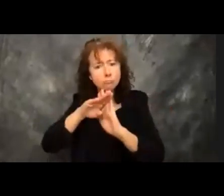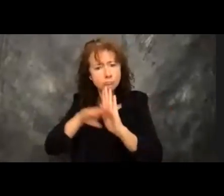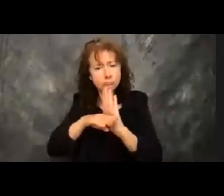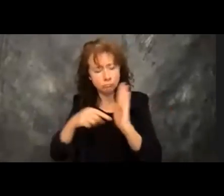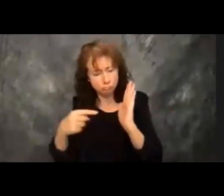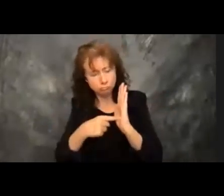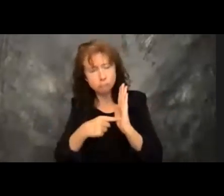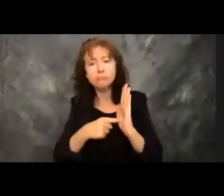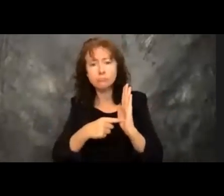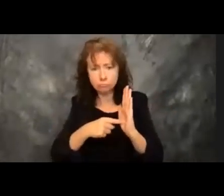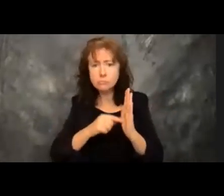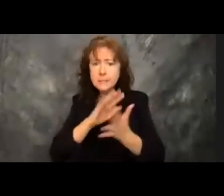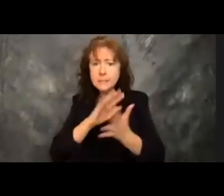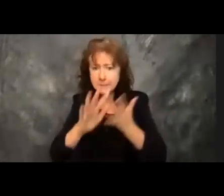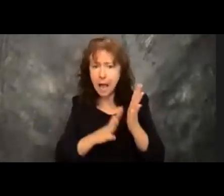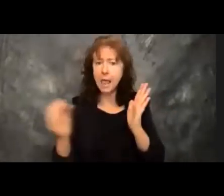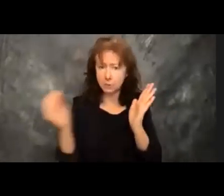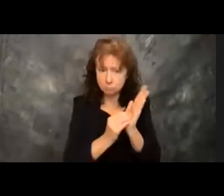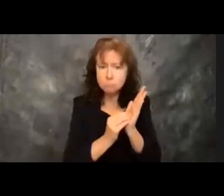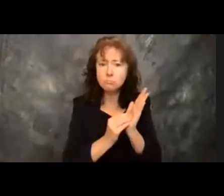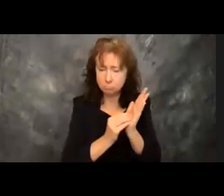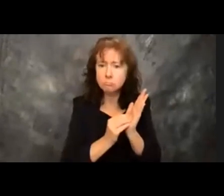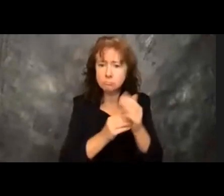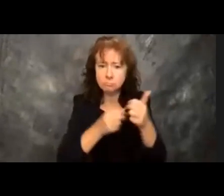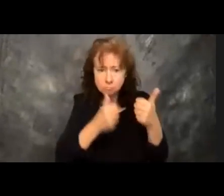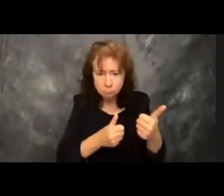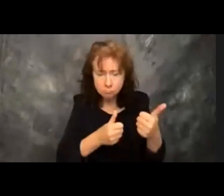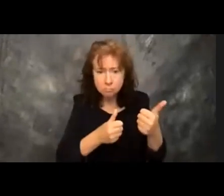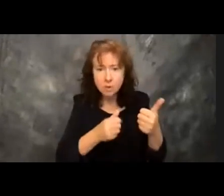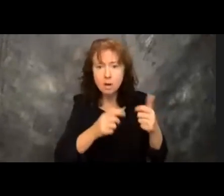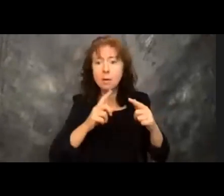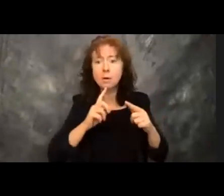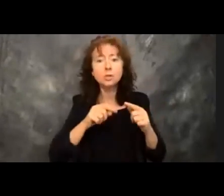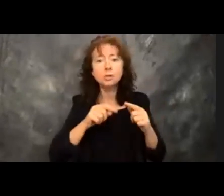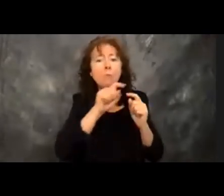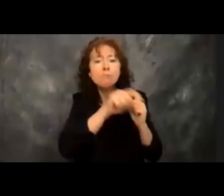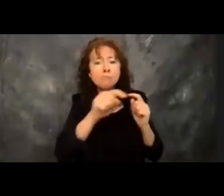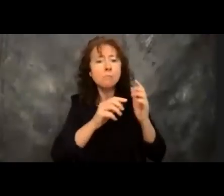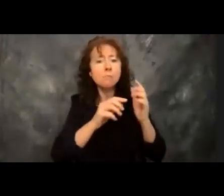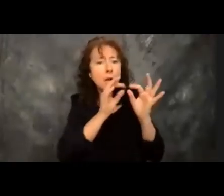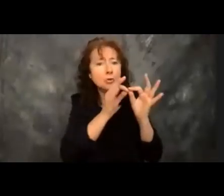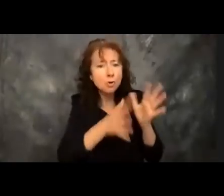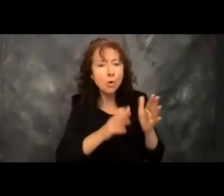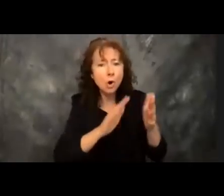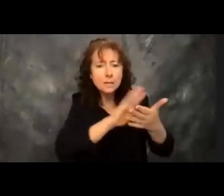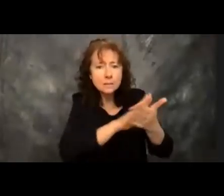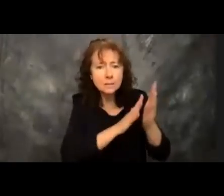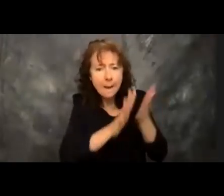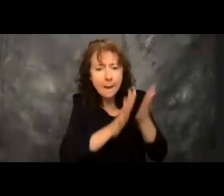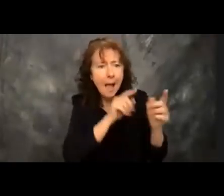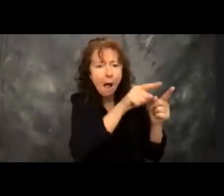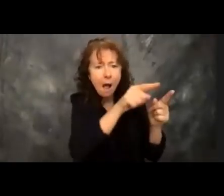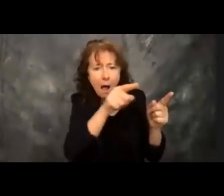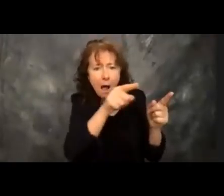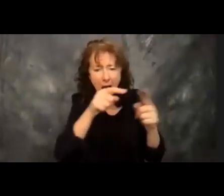includes the fact that many webinars are not available in sign language, unlike this